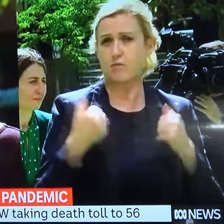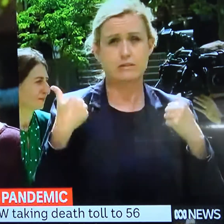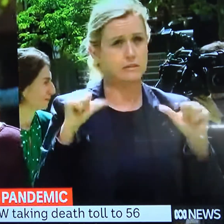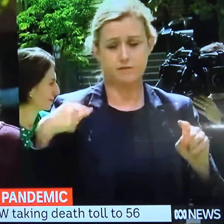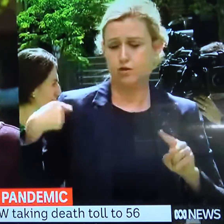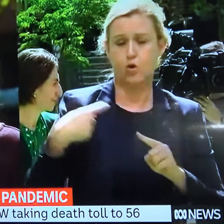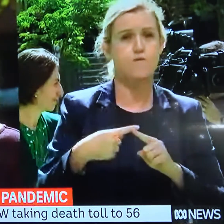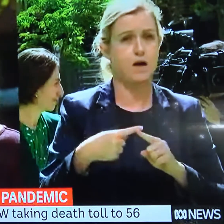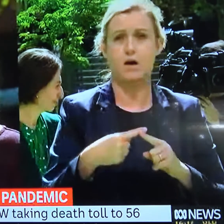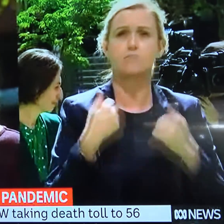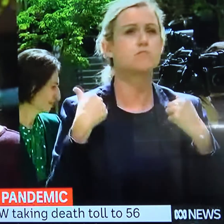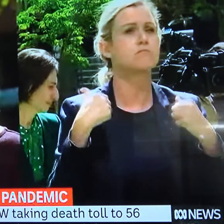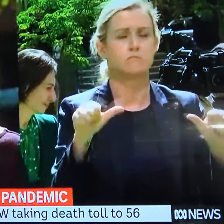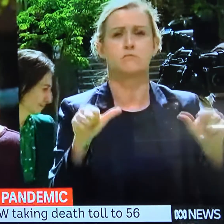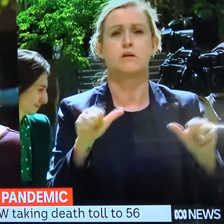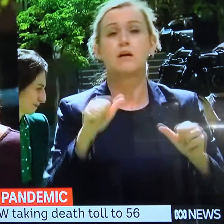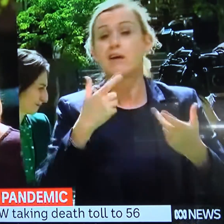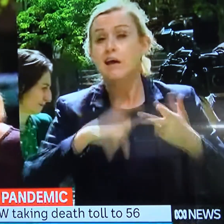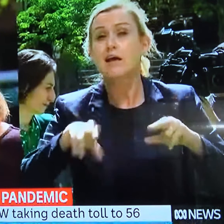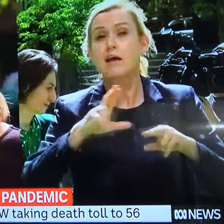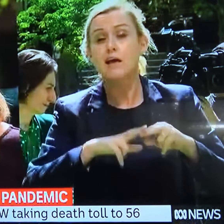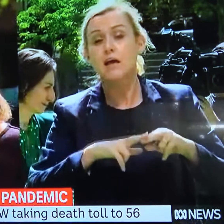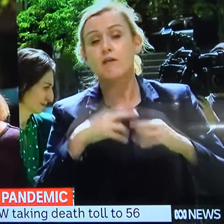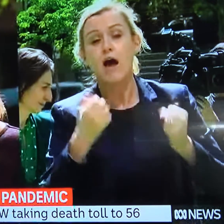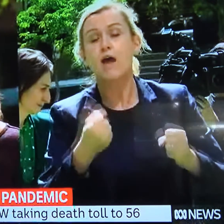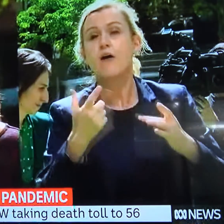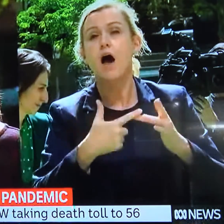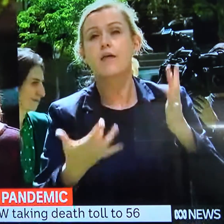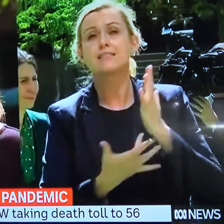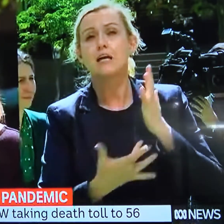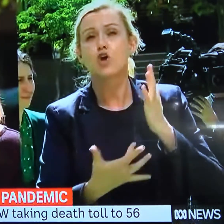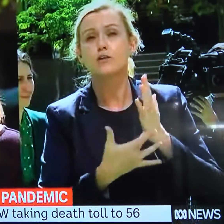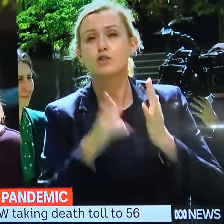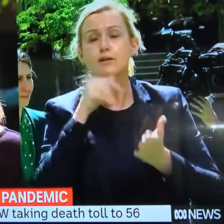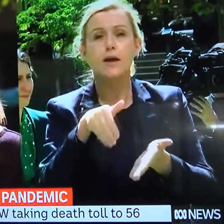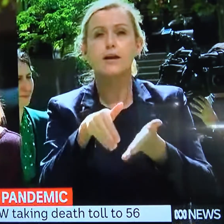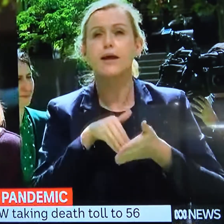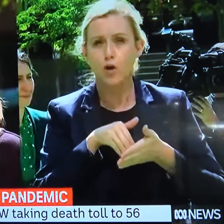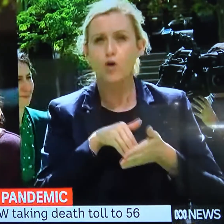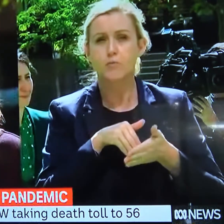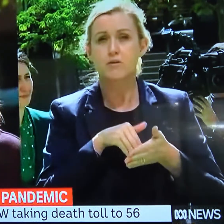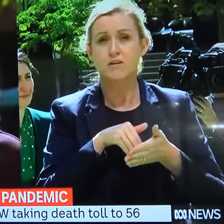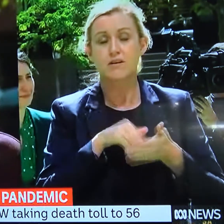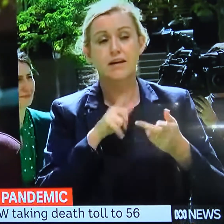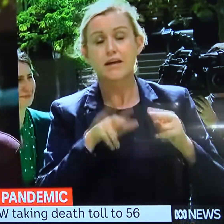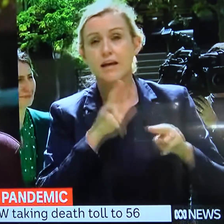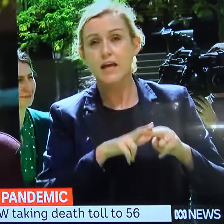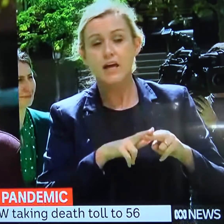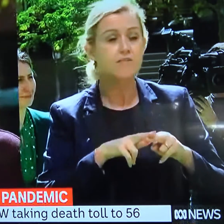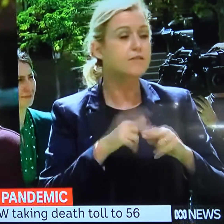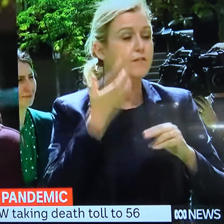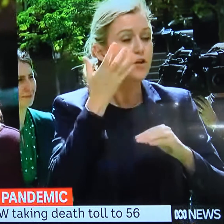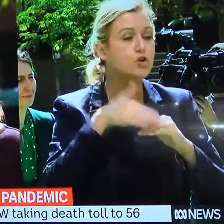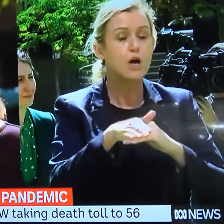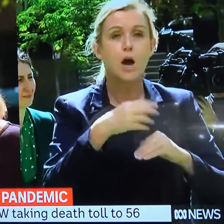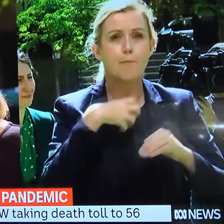in Australia. Obviously, if there's technologies that can assist us in that, particularly when we get more cases, or if we get more